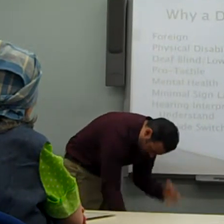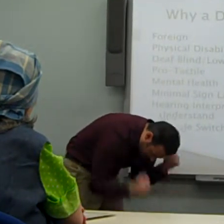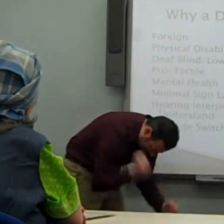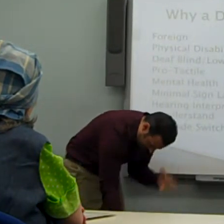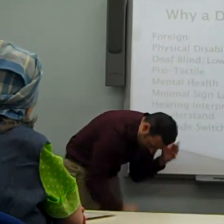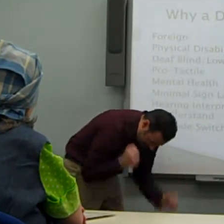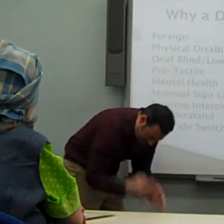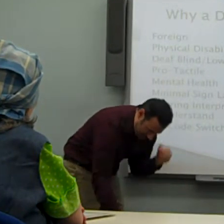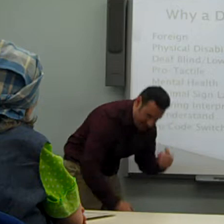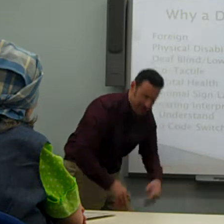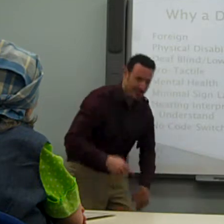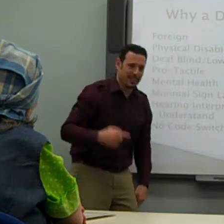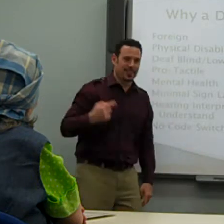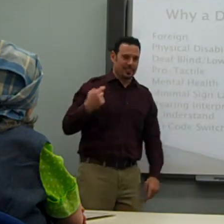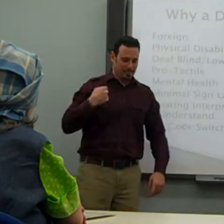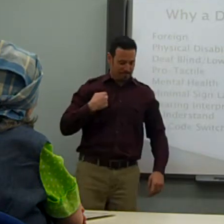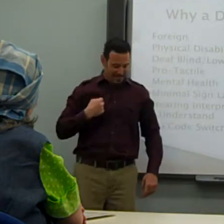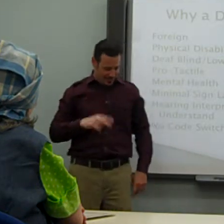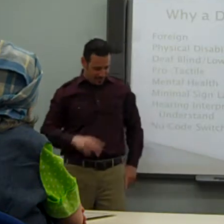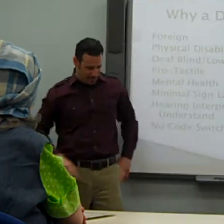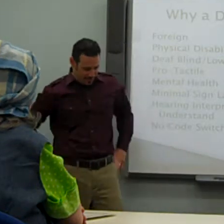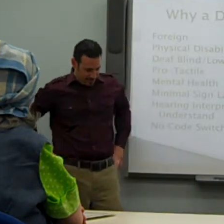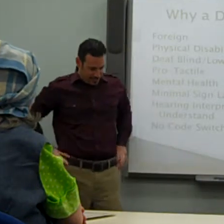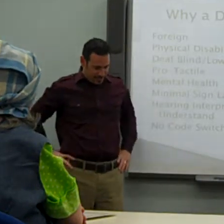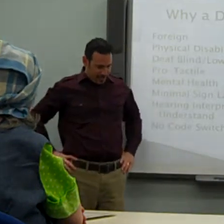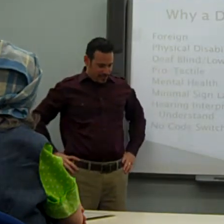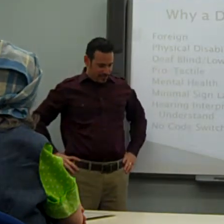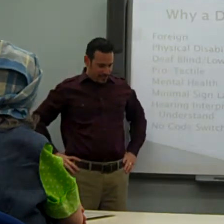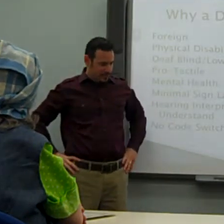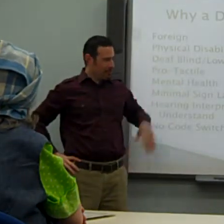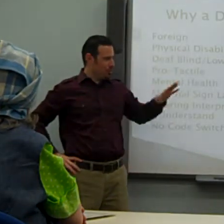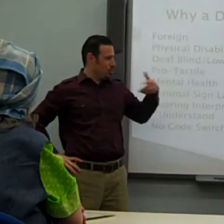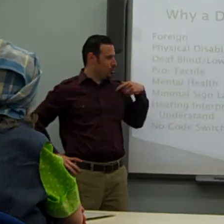The deaf person was kind of bending over, signing towards the ground. I